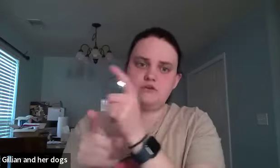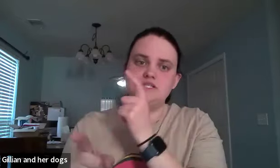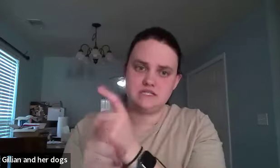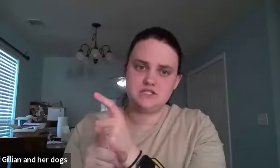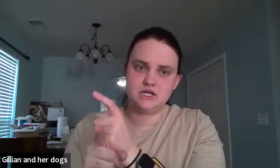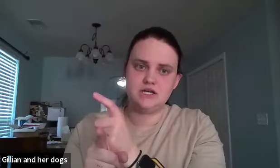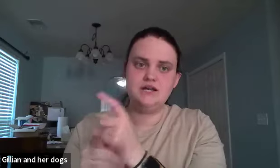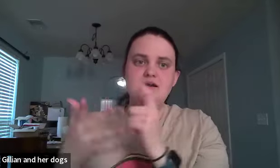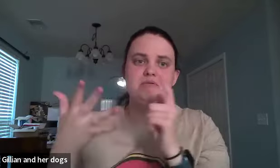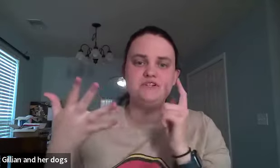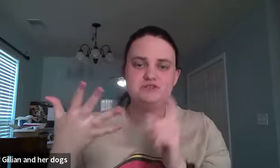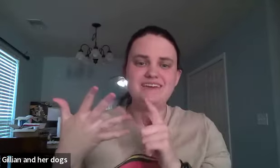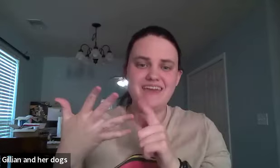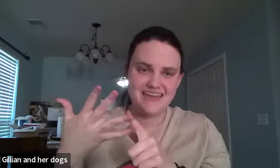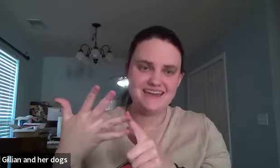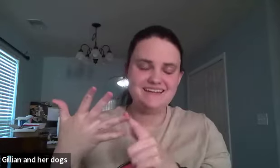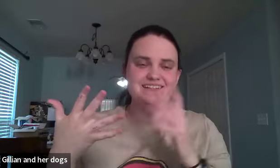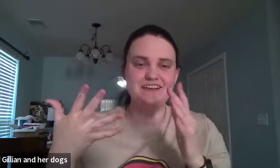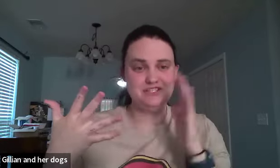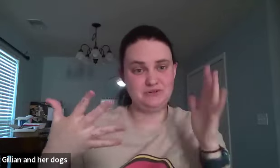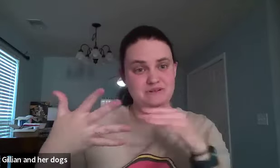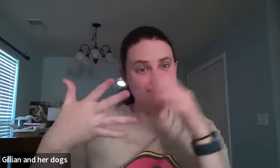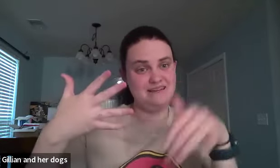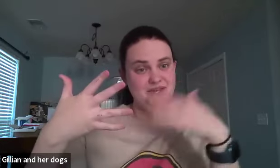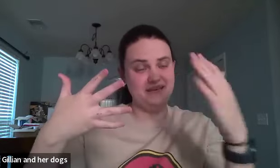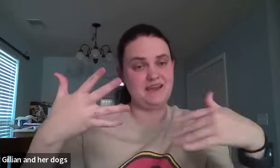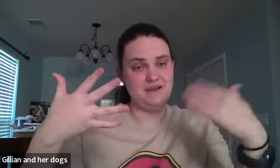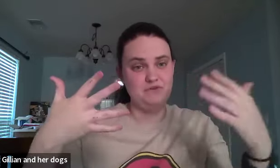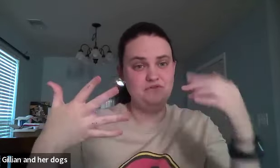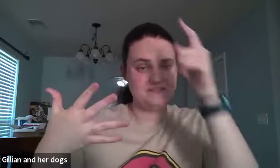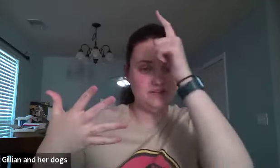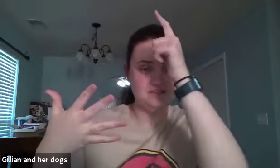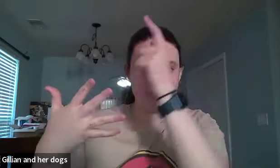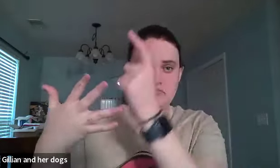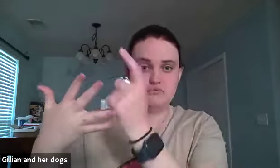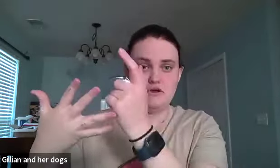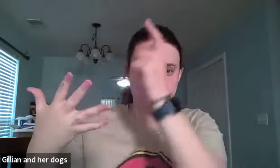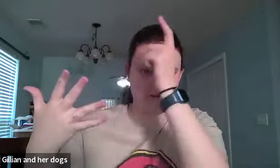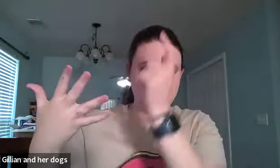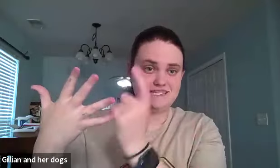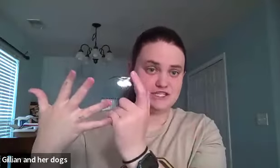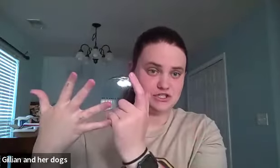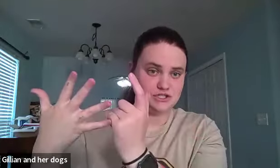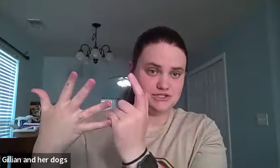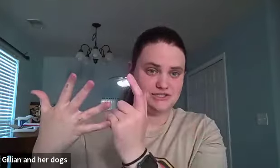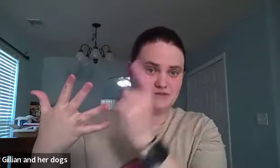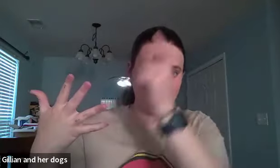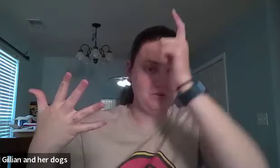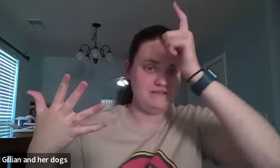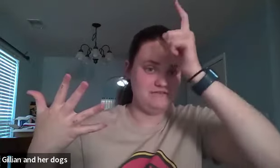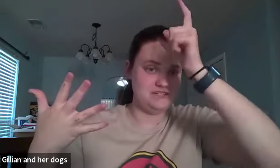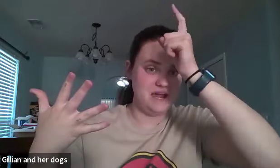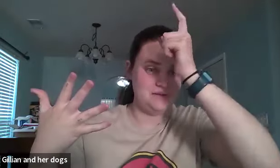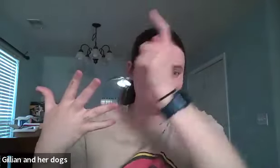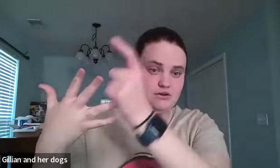brother, sister. But you can to like shorten it and make it kind of move faster is go brother, sister, like where I've just tapped and go